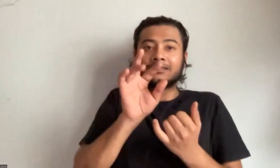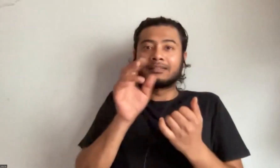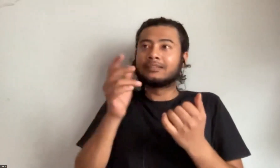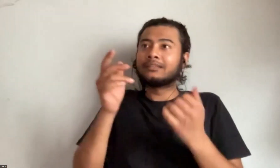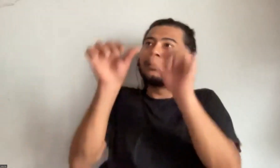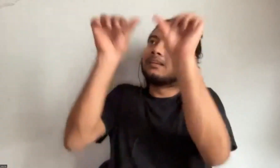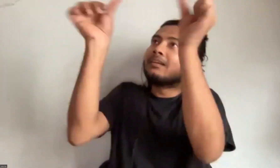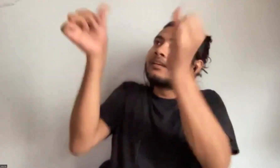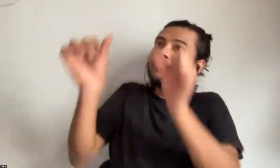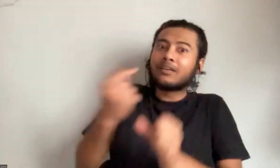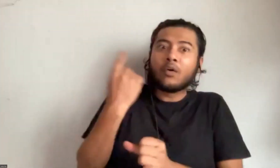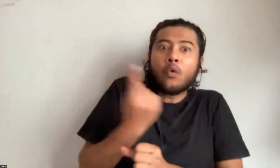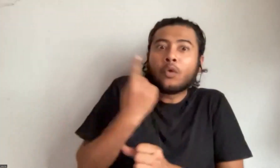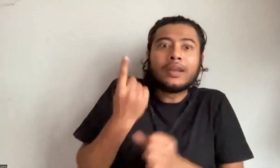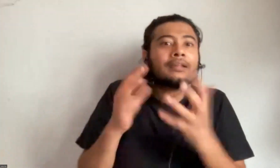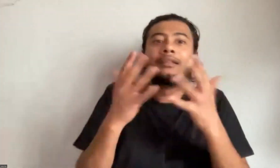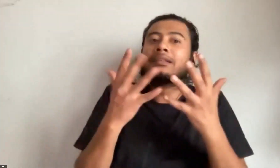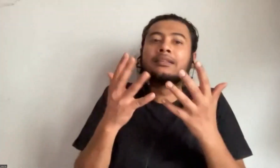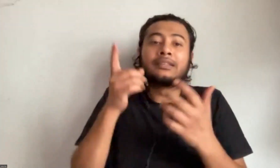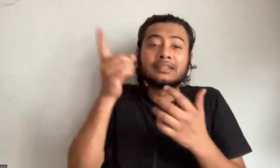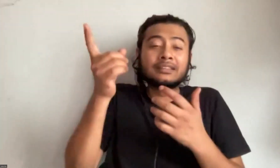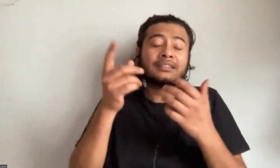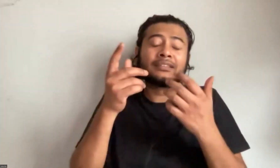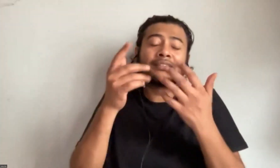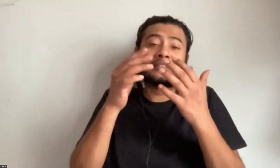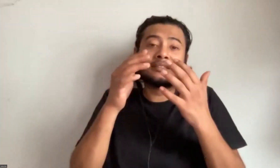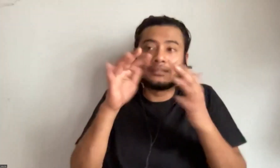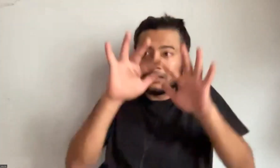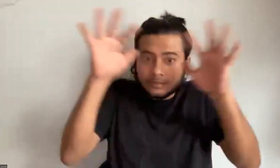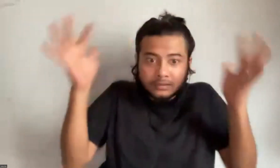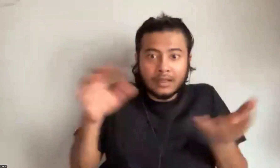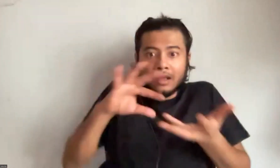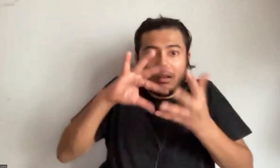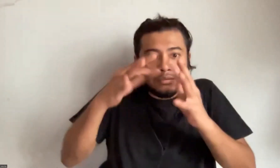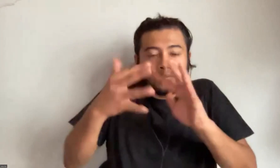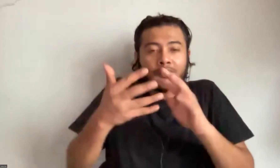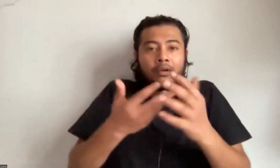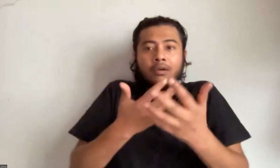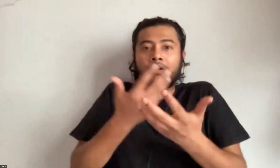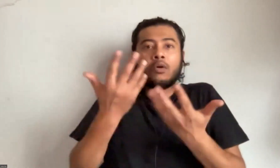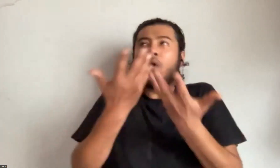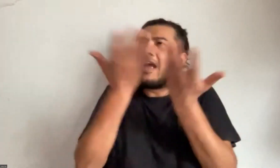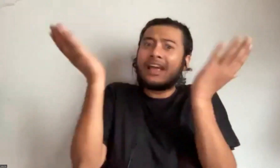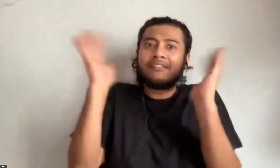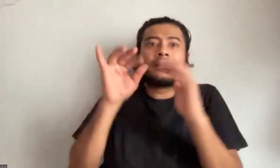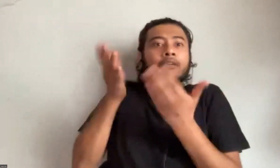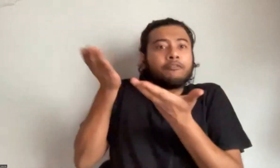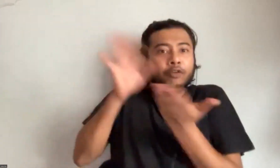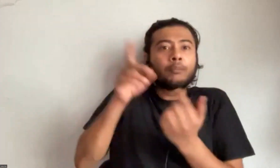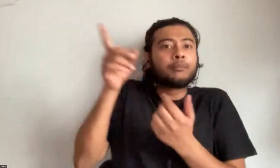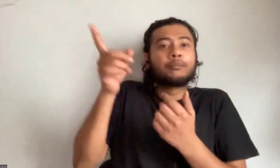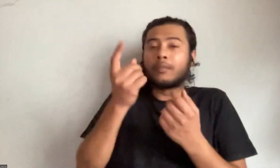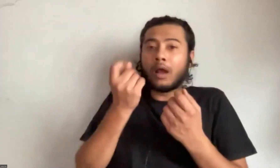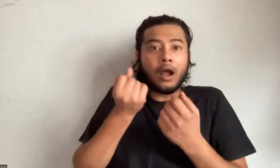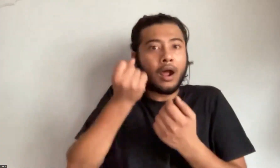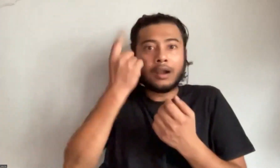Srimati Radharani, who is like a mother to us, then understanding of Krishna, understanding of